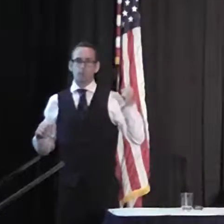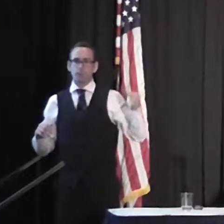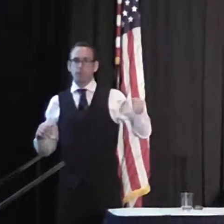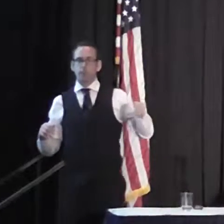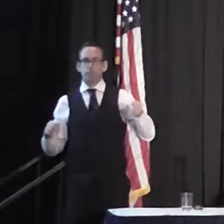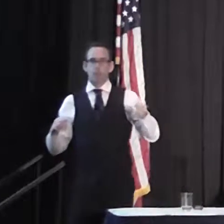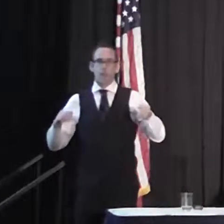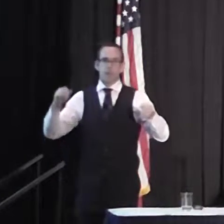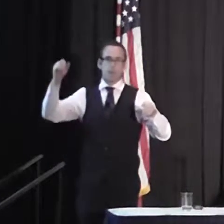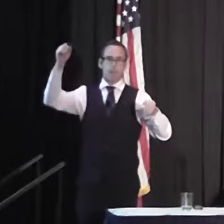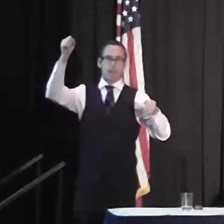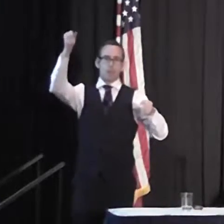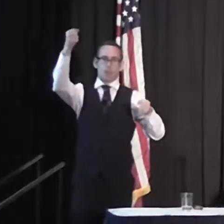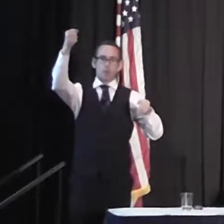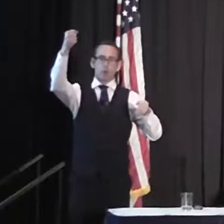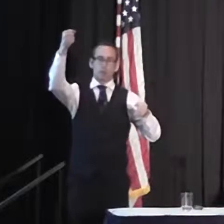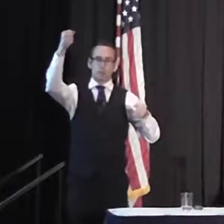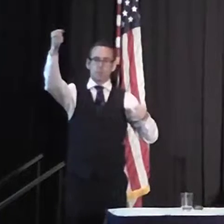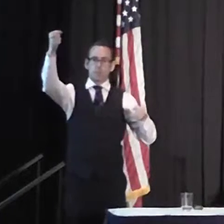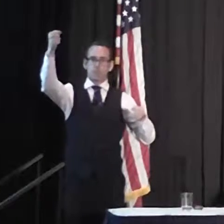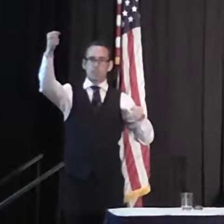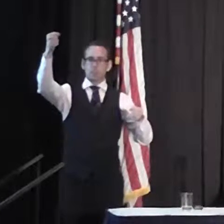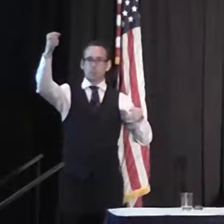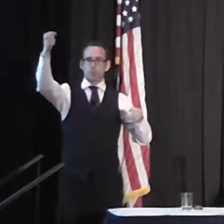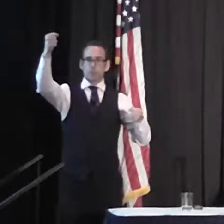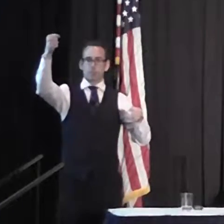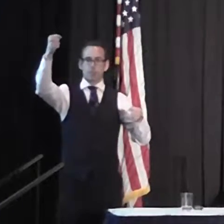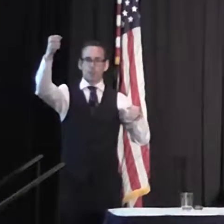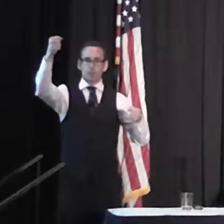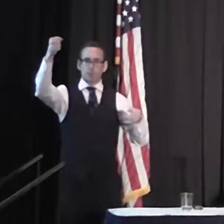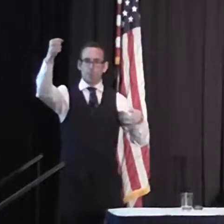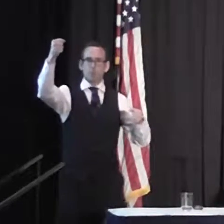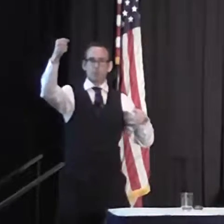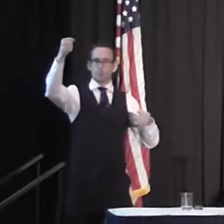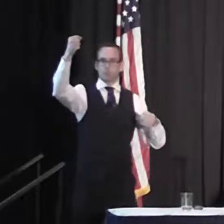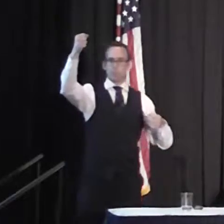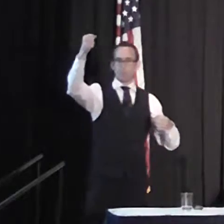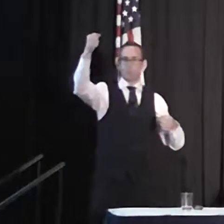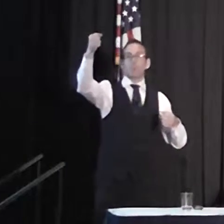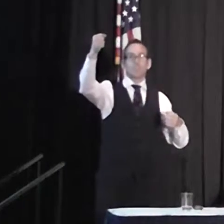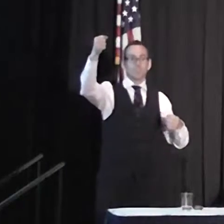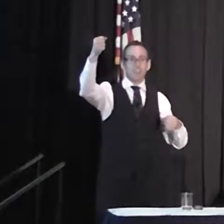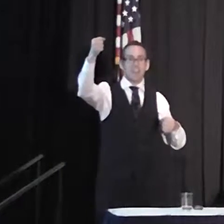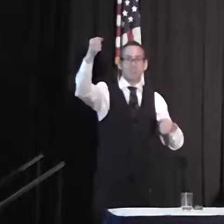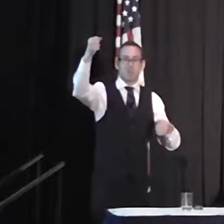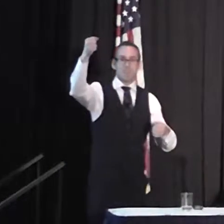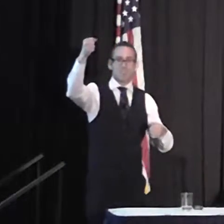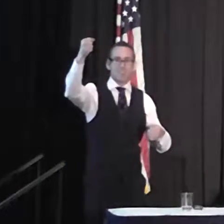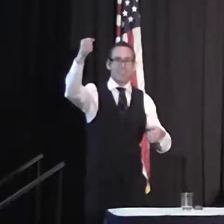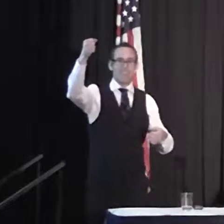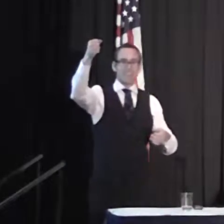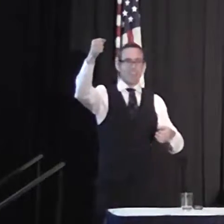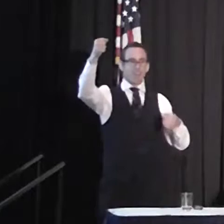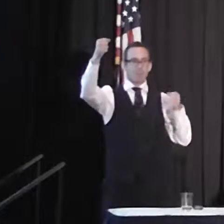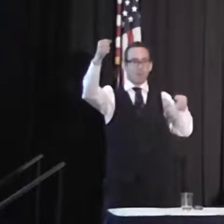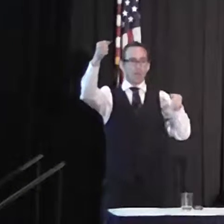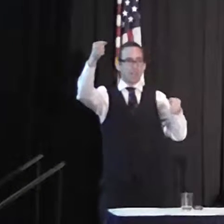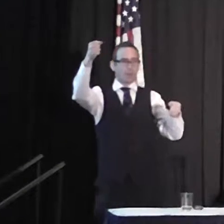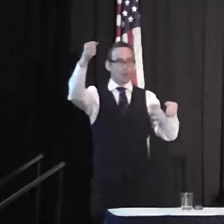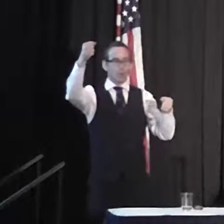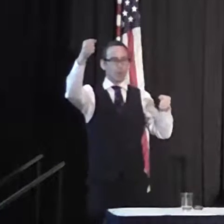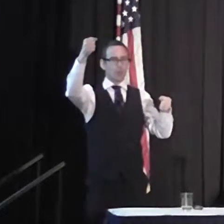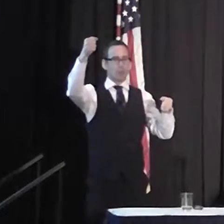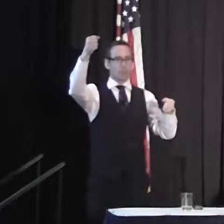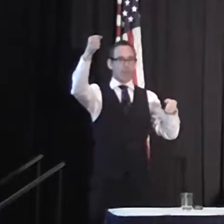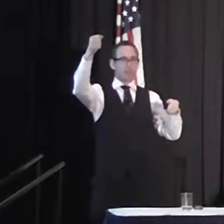was around sort of 50, say, and then that price was 60 sort of 6 months out. So people were just renting a tanker basically and buying